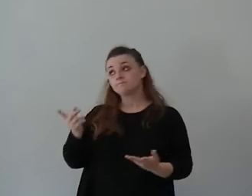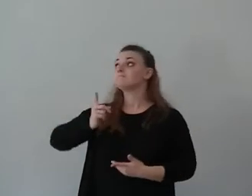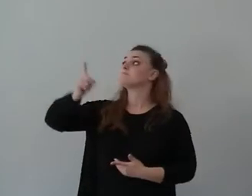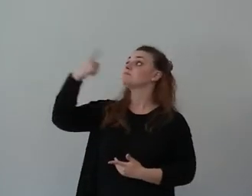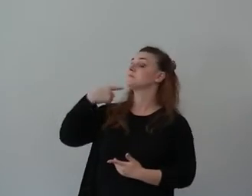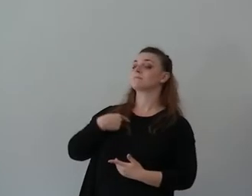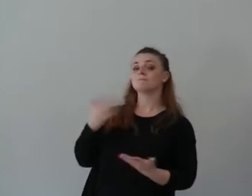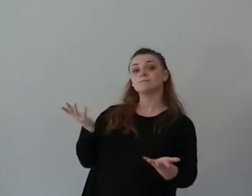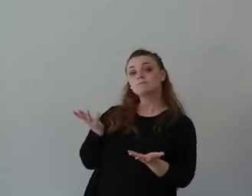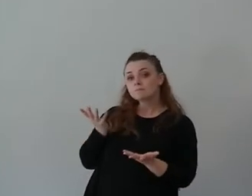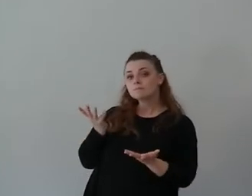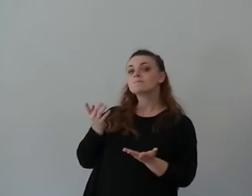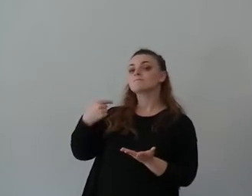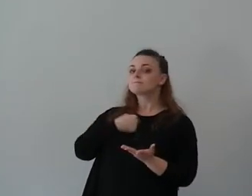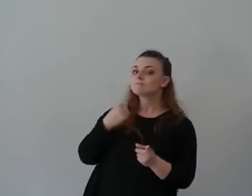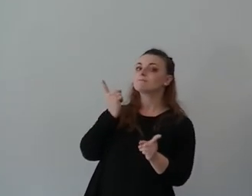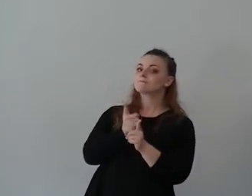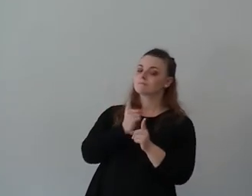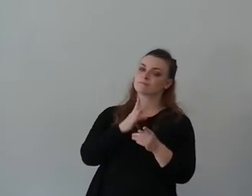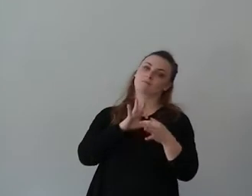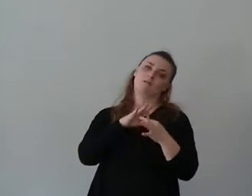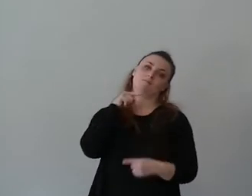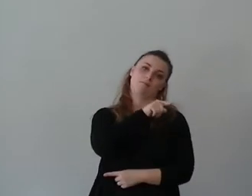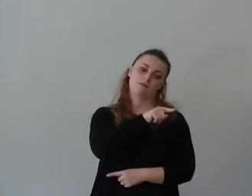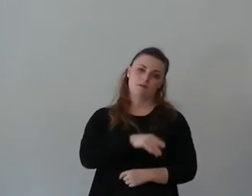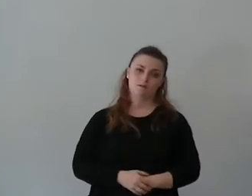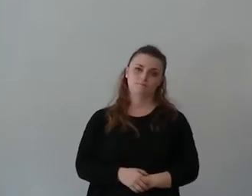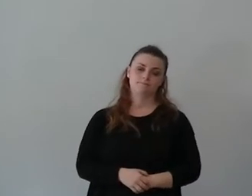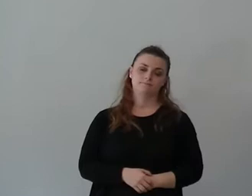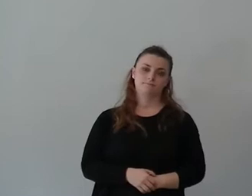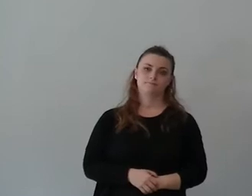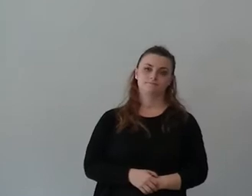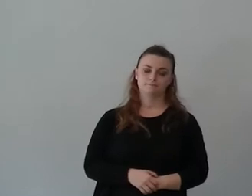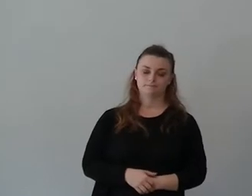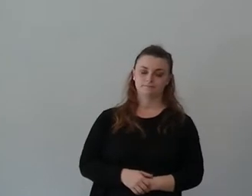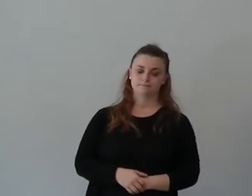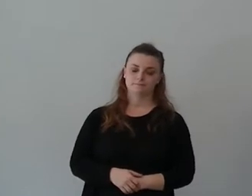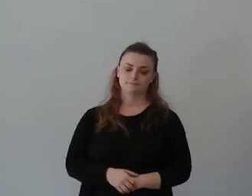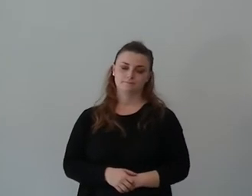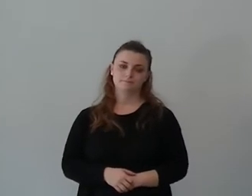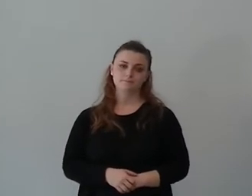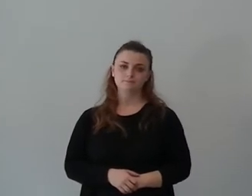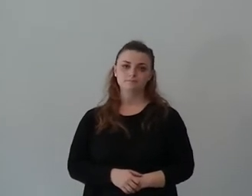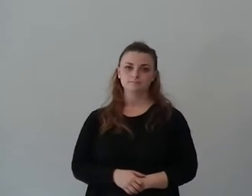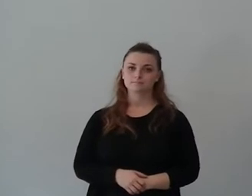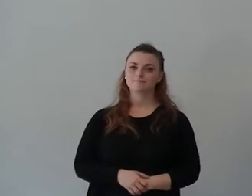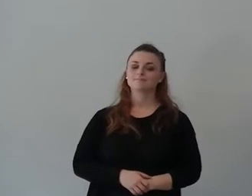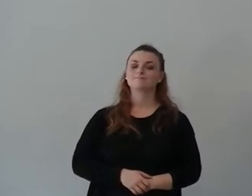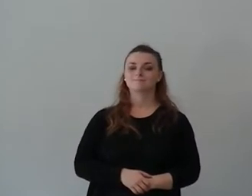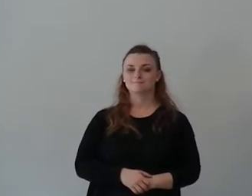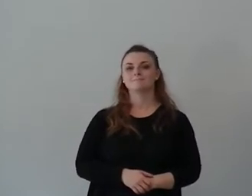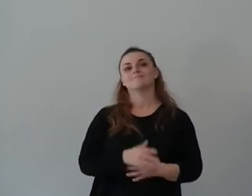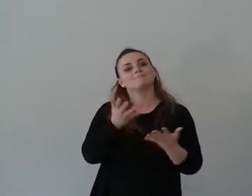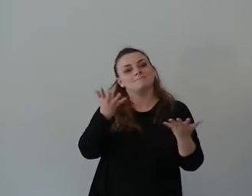essere la sua amica. And the great thing is, over the years, she opened her heart and now has a personal relationship with Jesus Christ. E la cosa fantastica è che